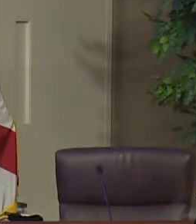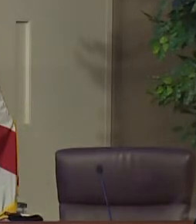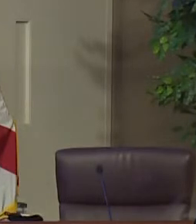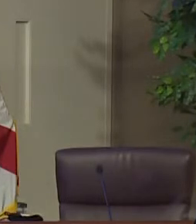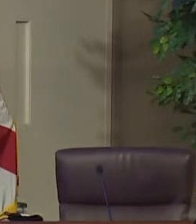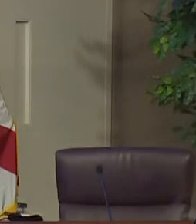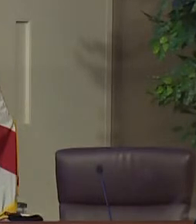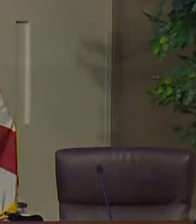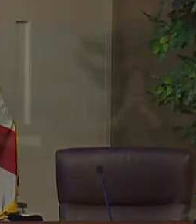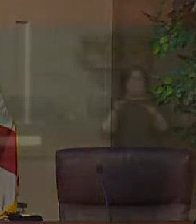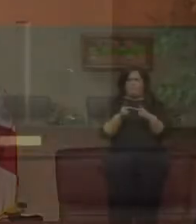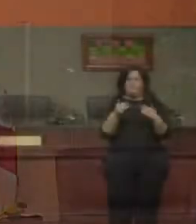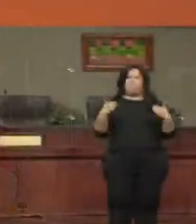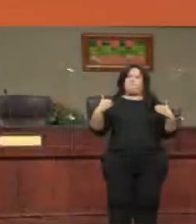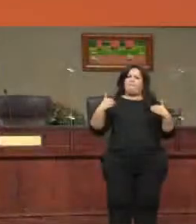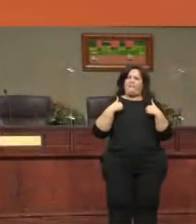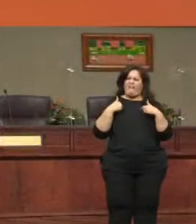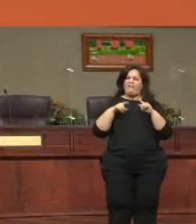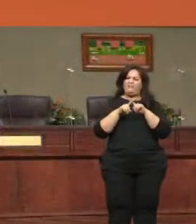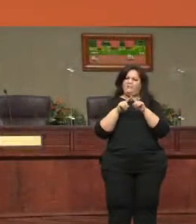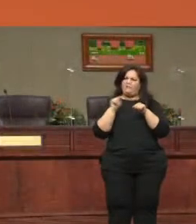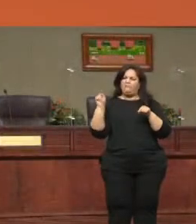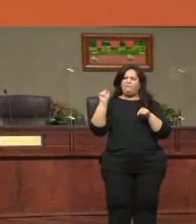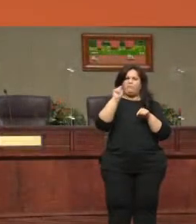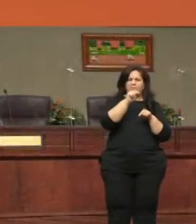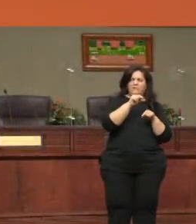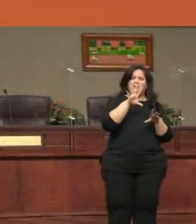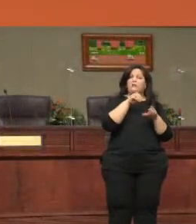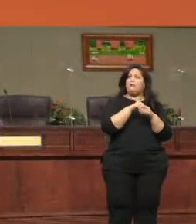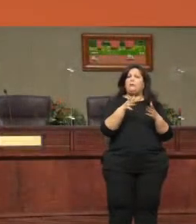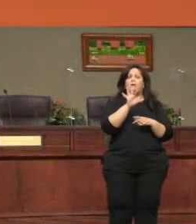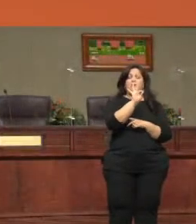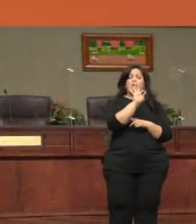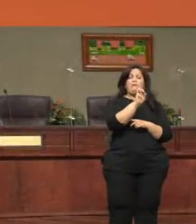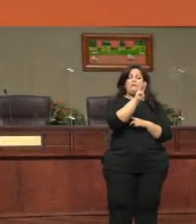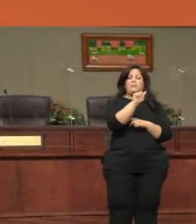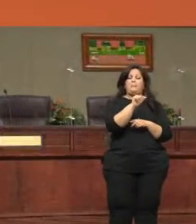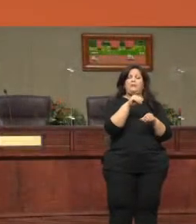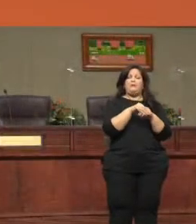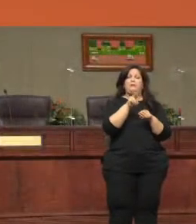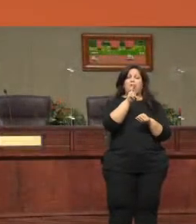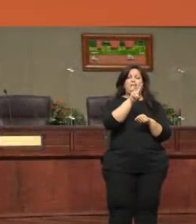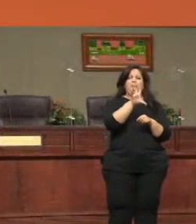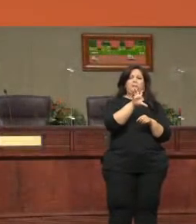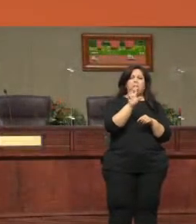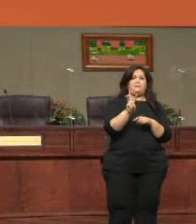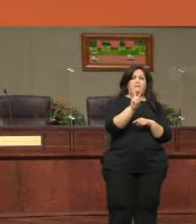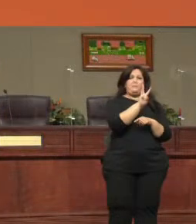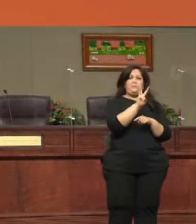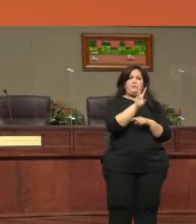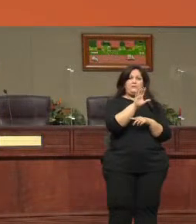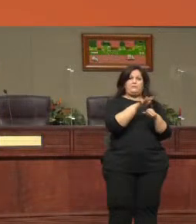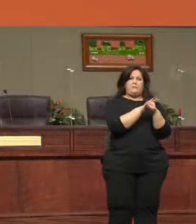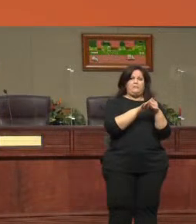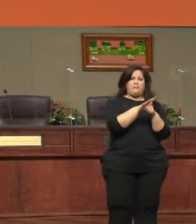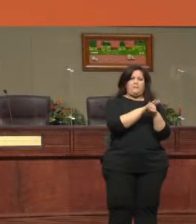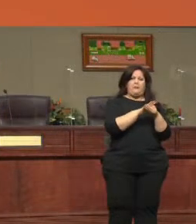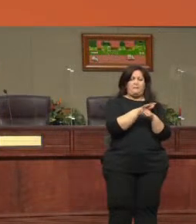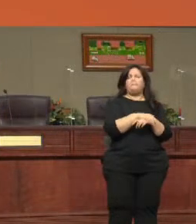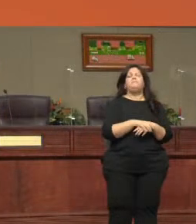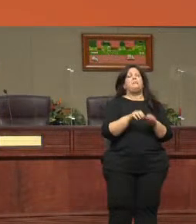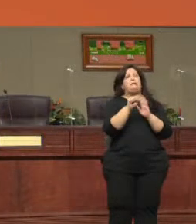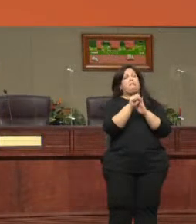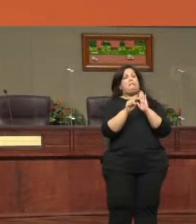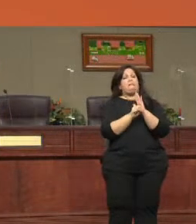sites available throughout the county, including FEMA's hub at Valencia's West Campus. The state told us